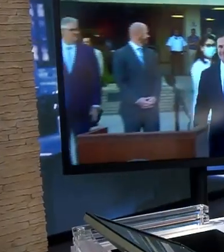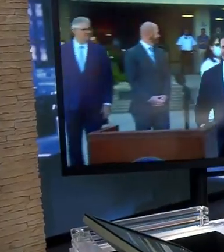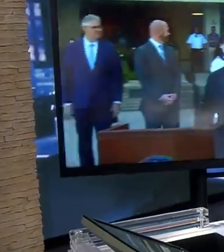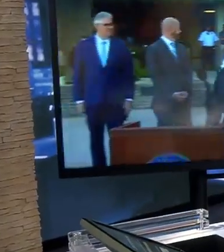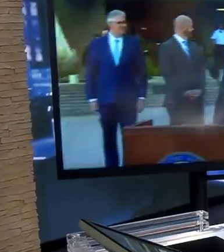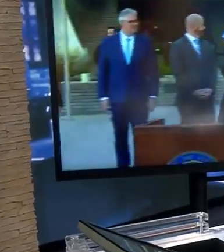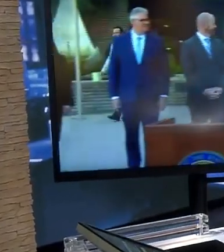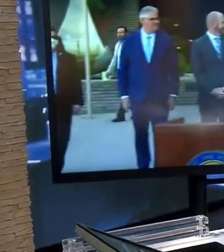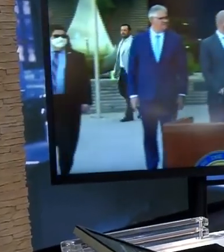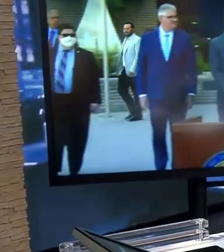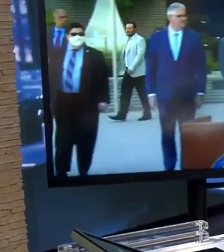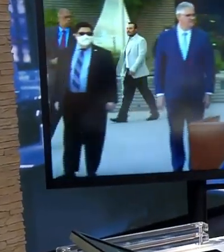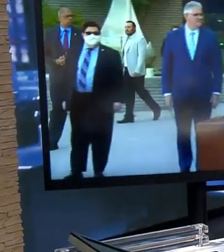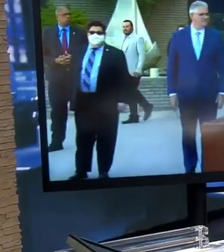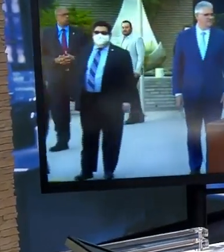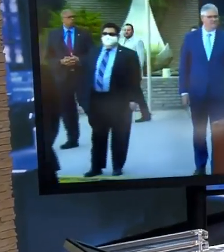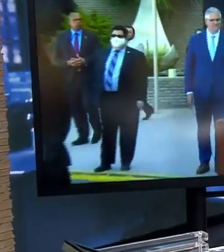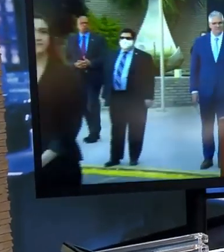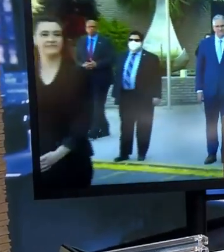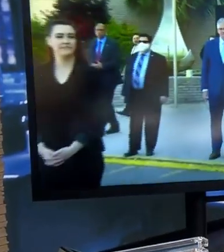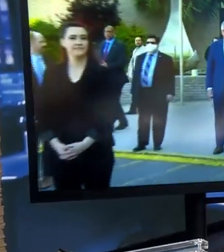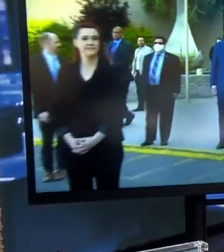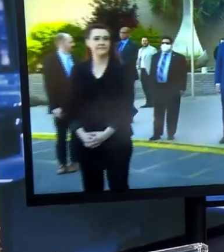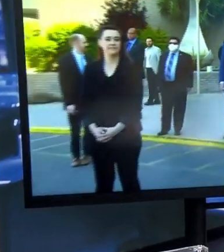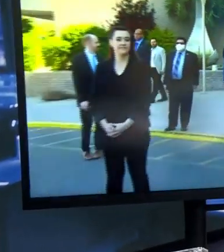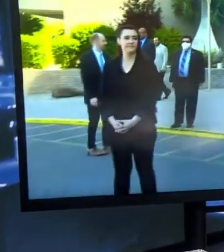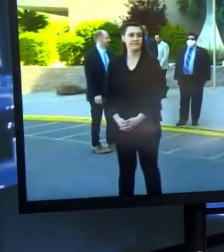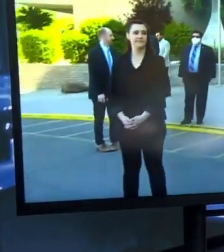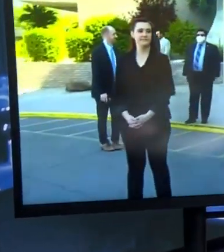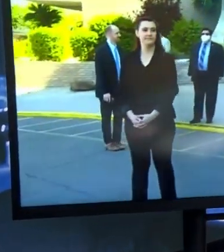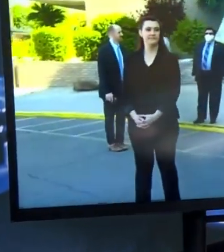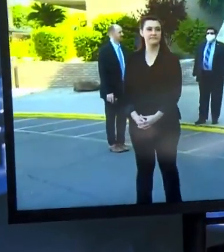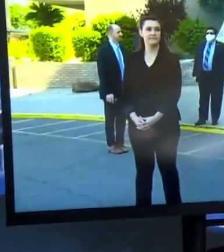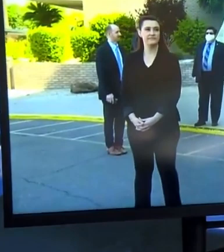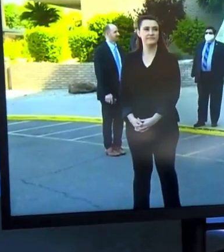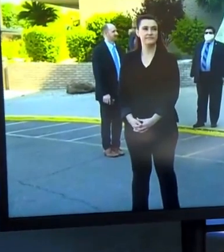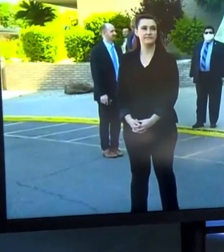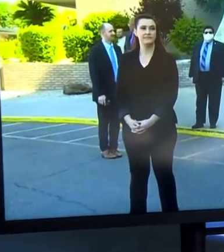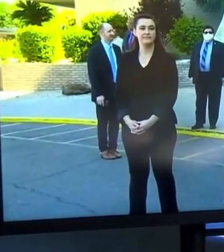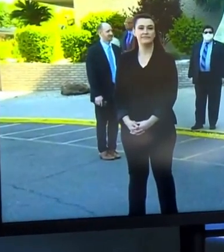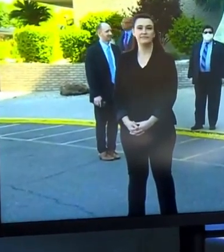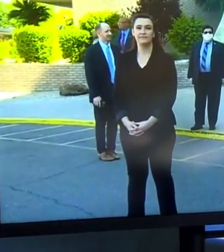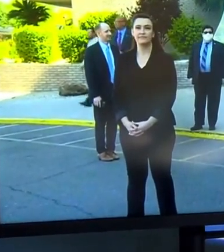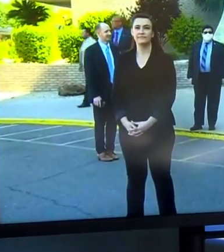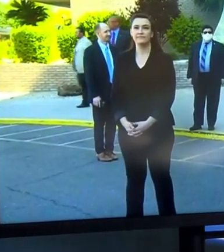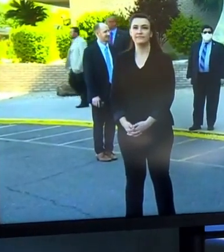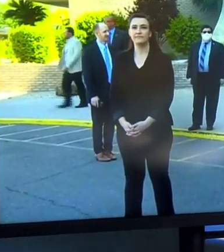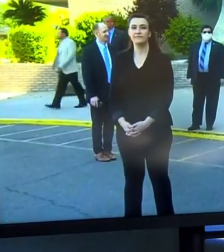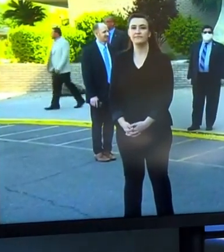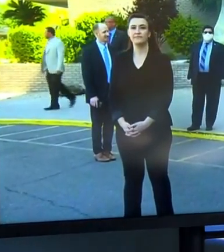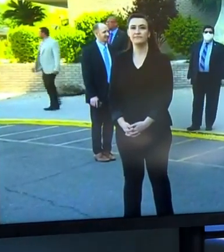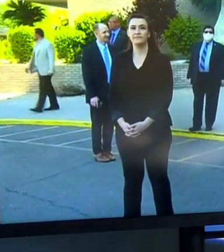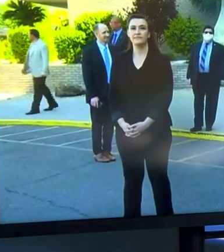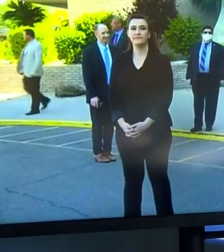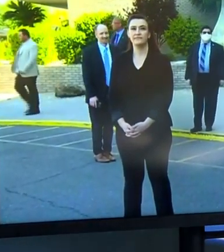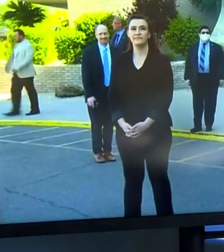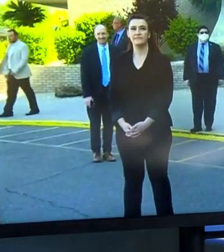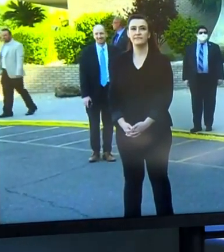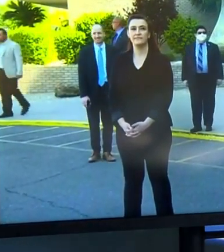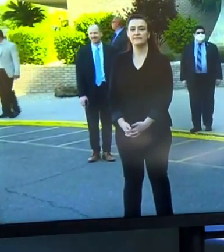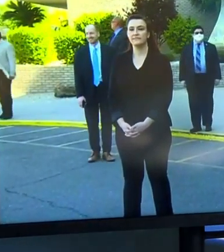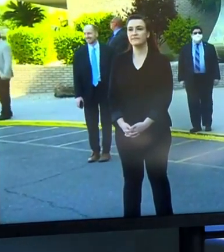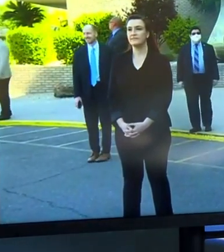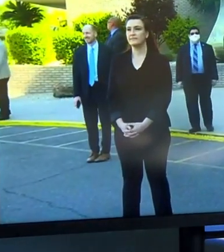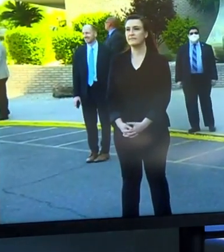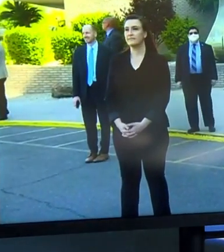And Arizona has not yet hit its peak of coronavirus cases. As David Caltabiano reports, the state is now preparing more than